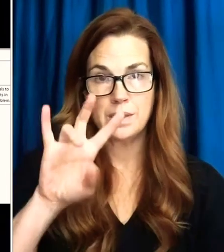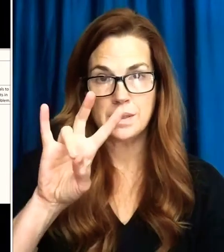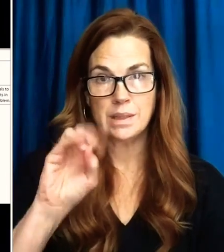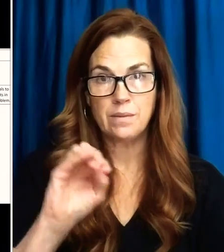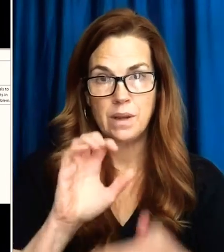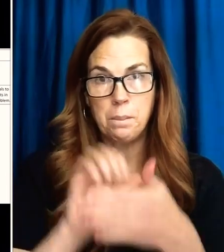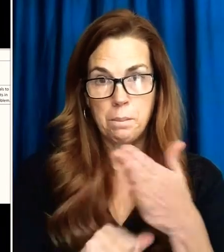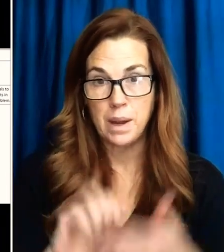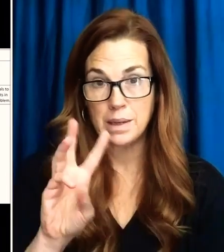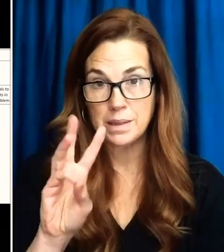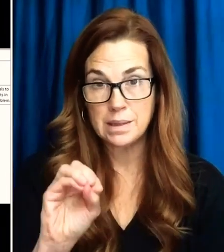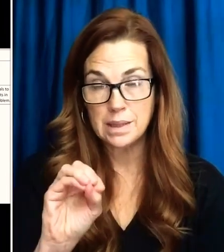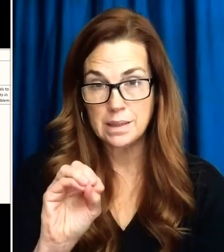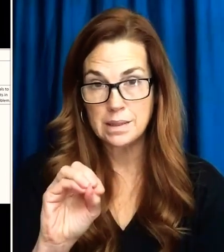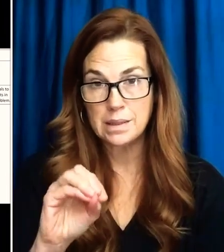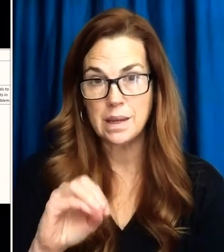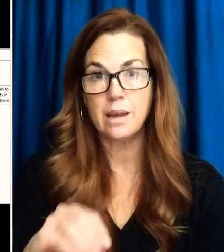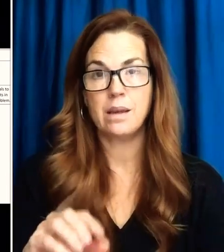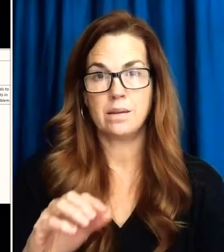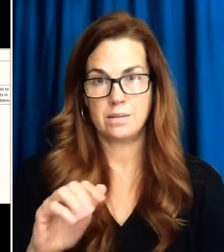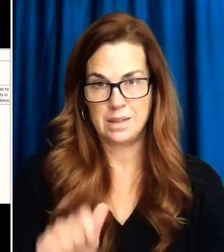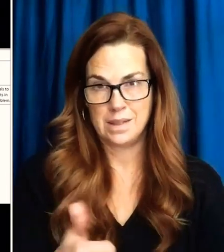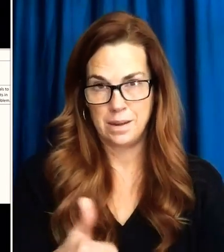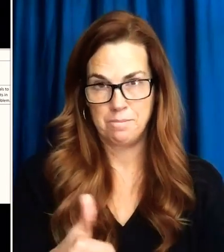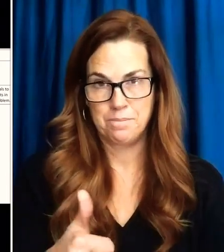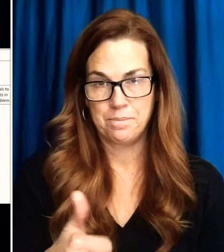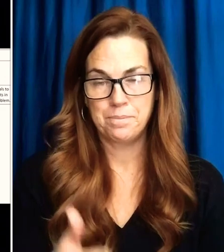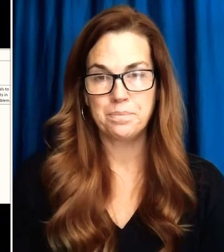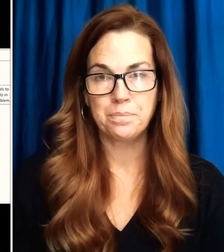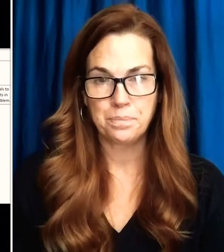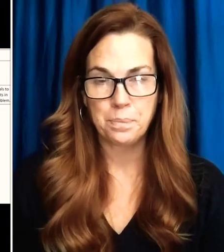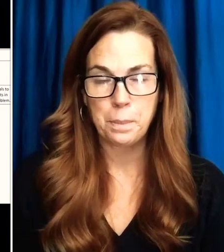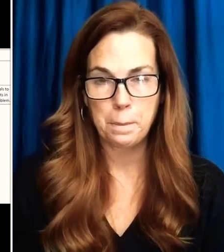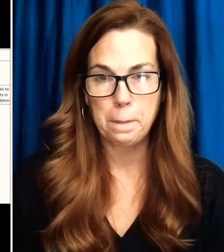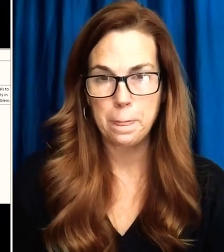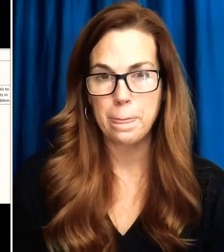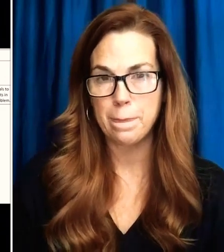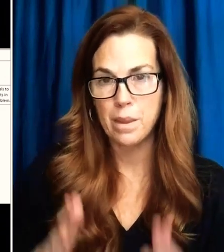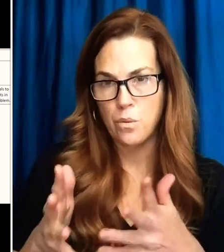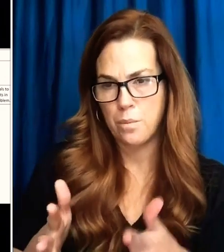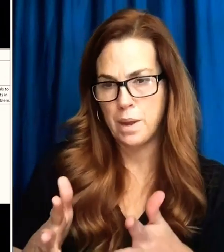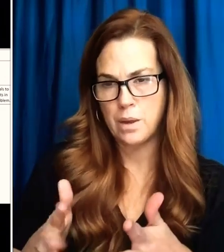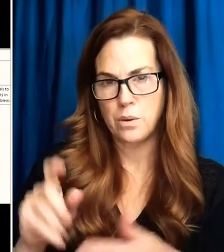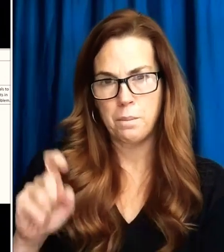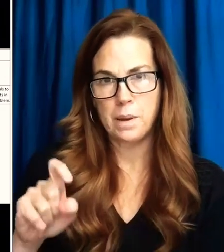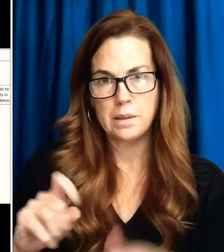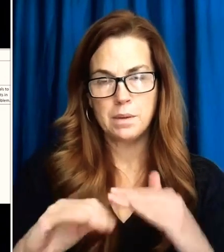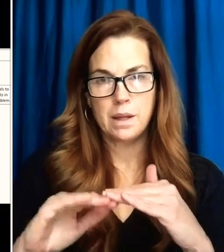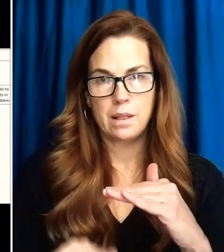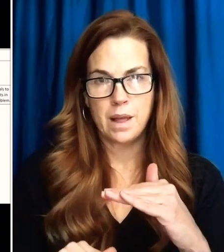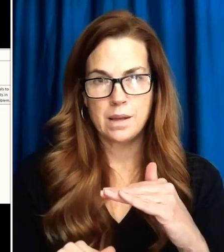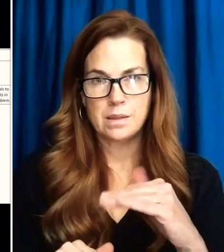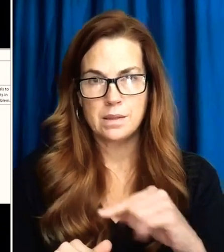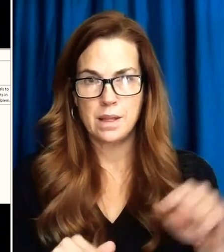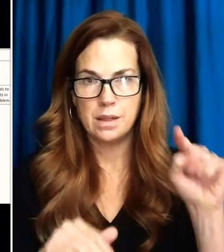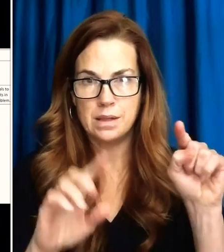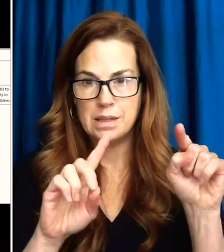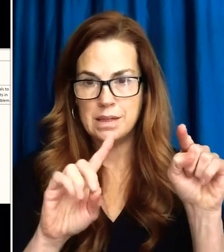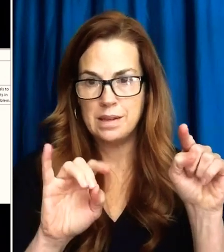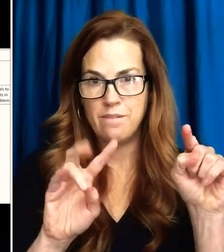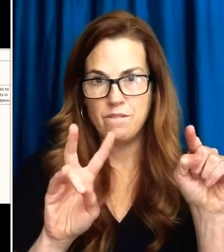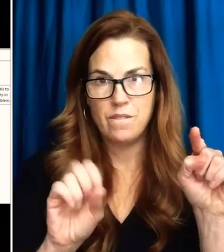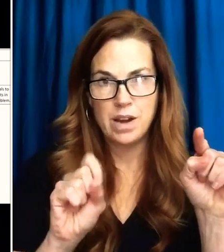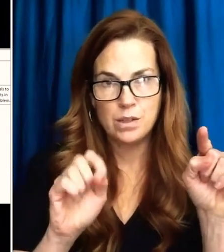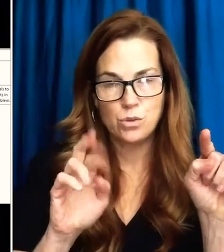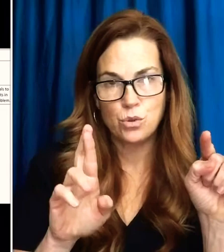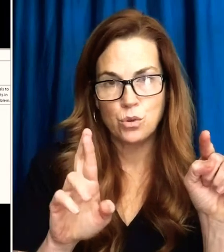10. Okay, so my remainder needs to be lower than the divisor, so that tells me that we did the correct number